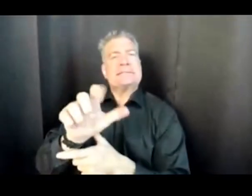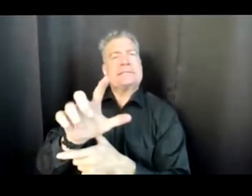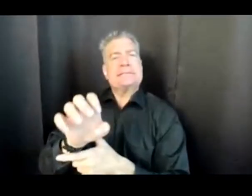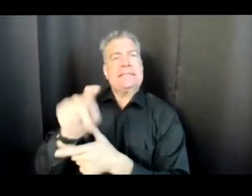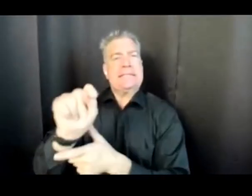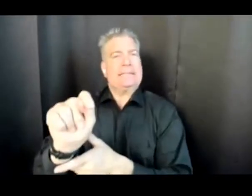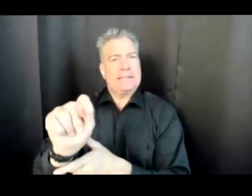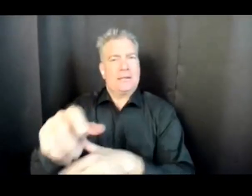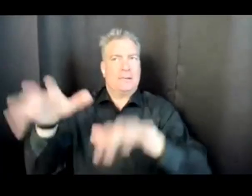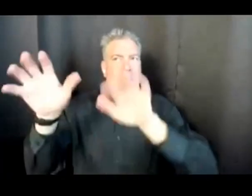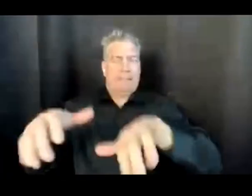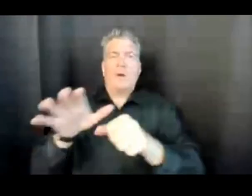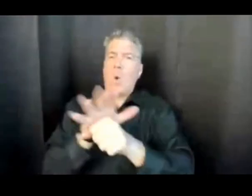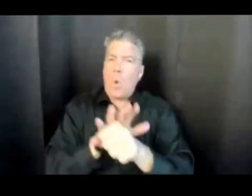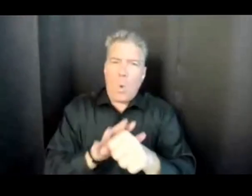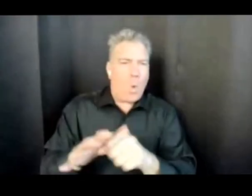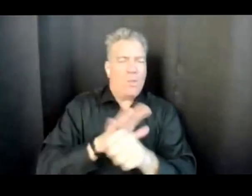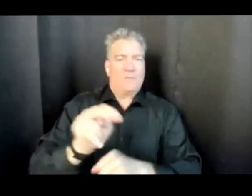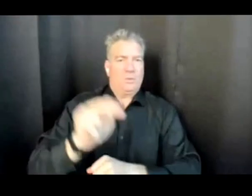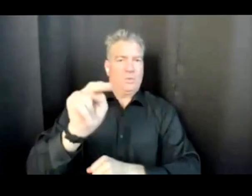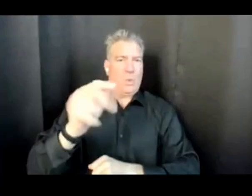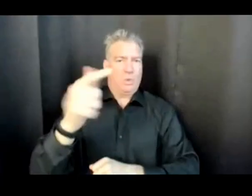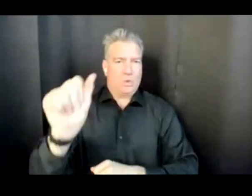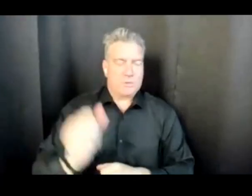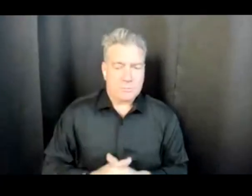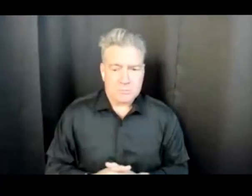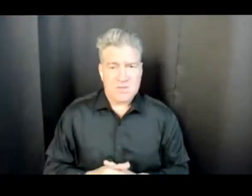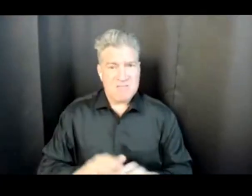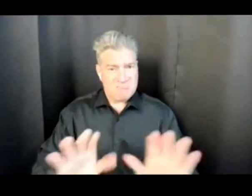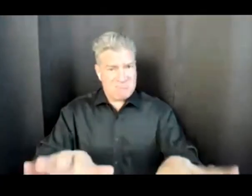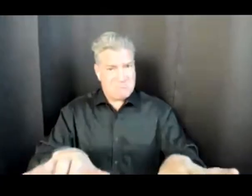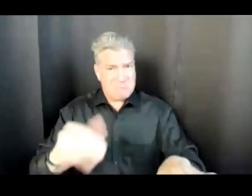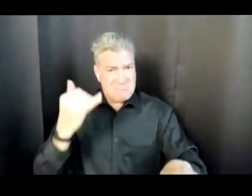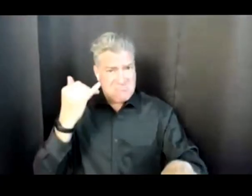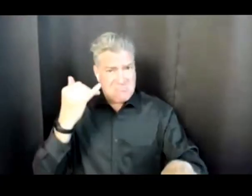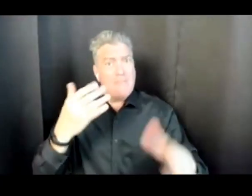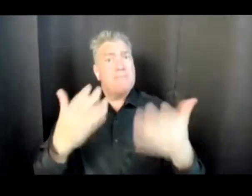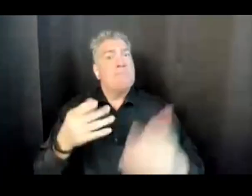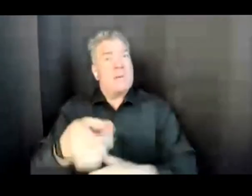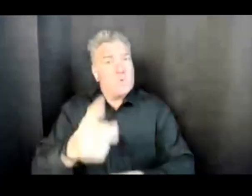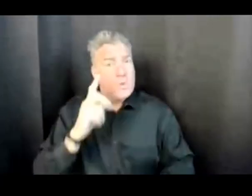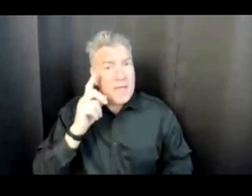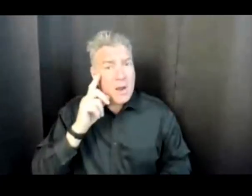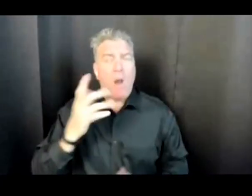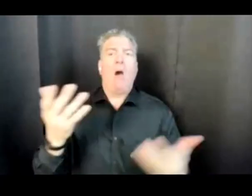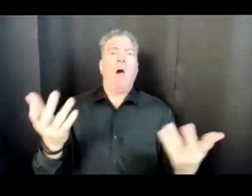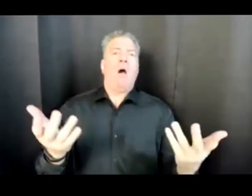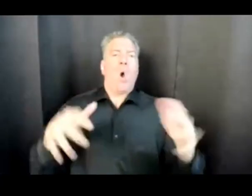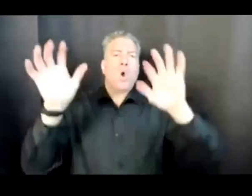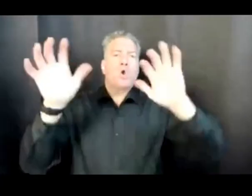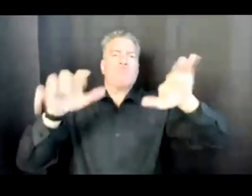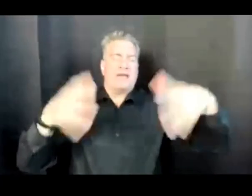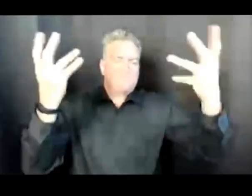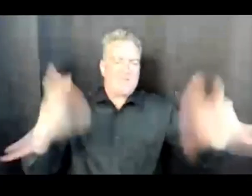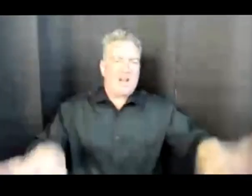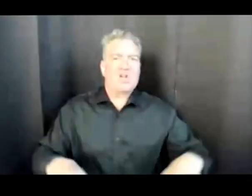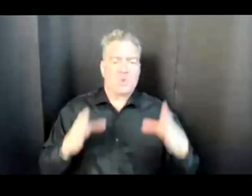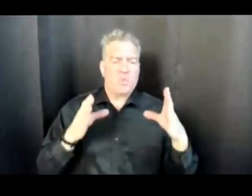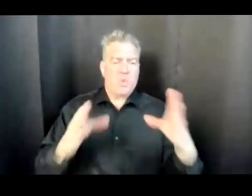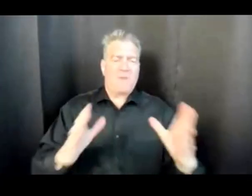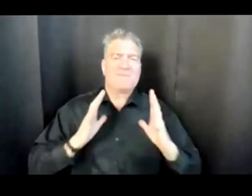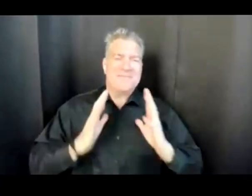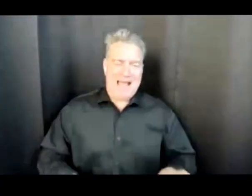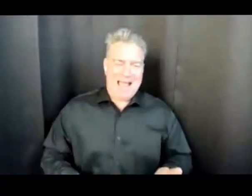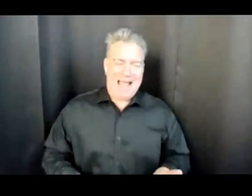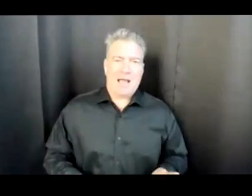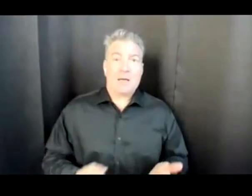many areas. If a roadway looks good now after this rain has moved through, or the freezing rain, don't expect it to